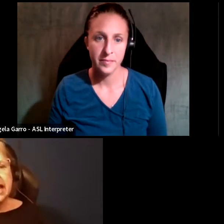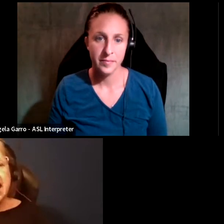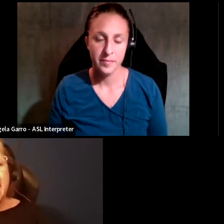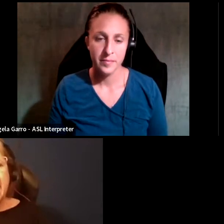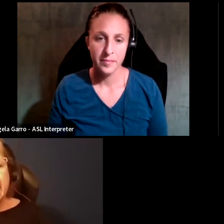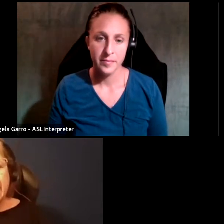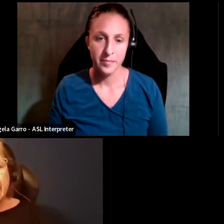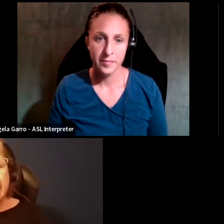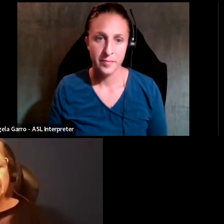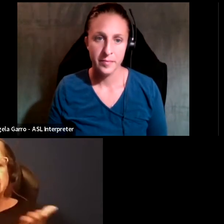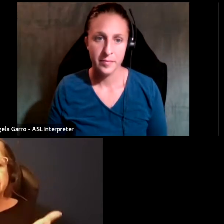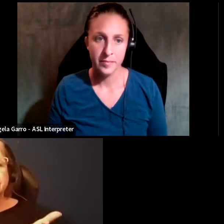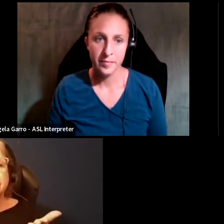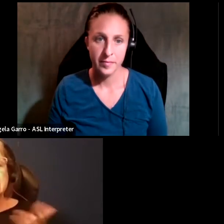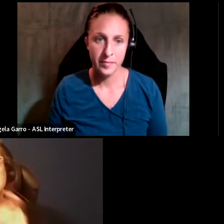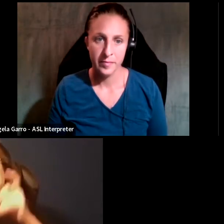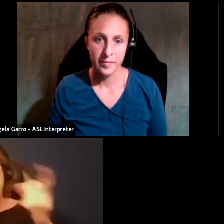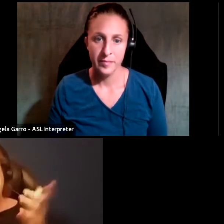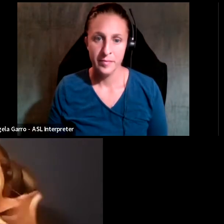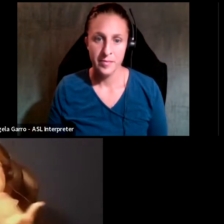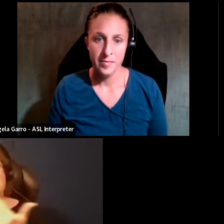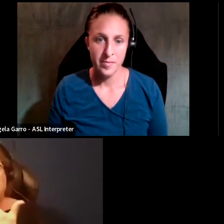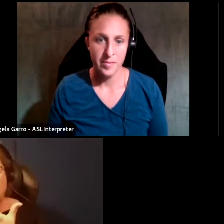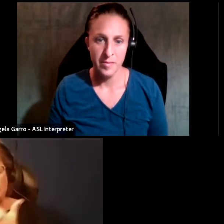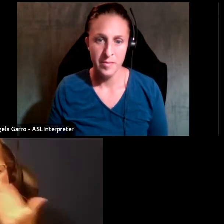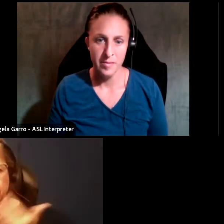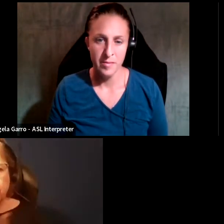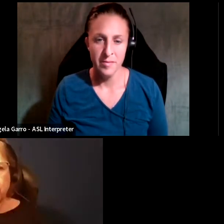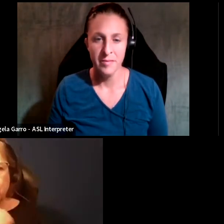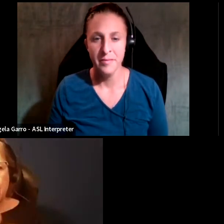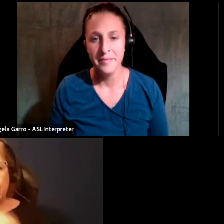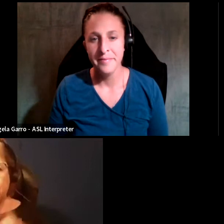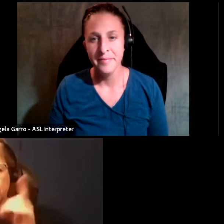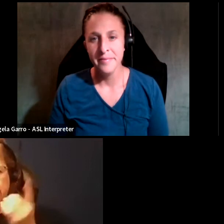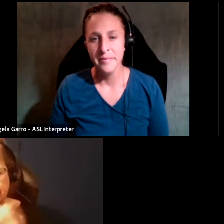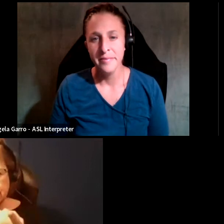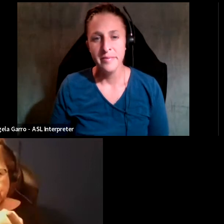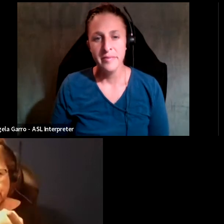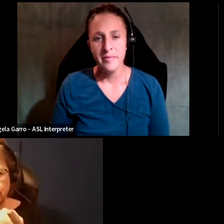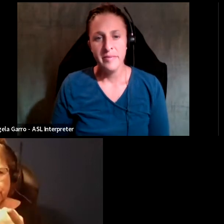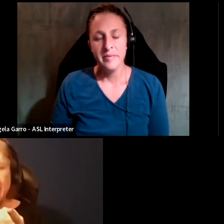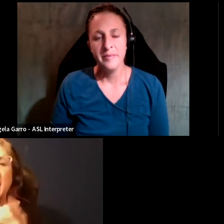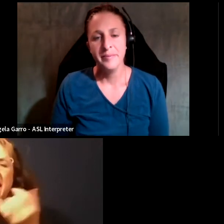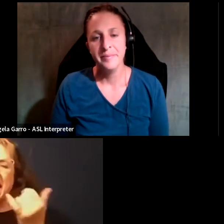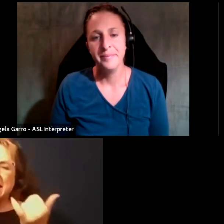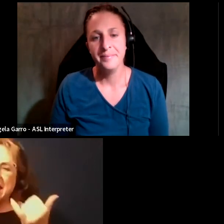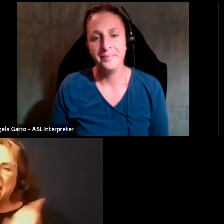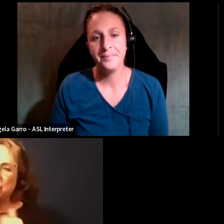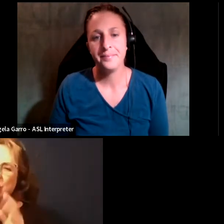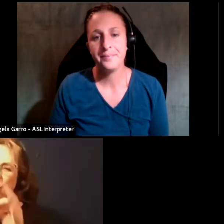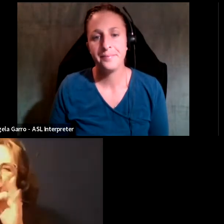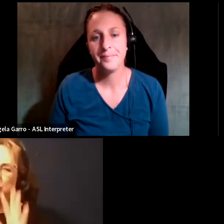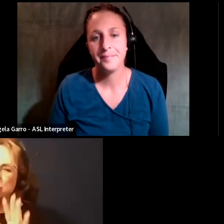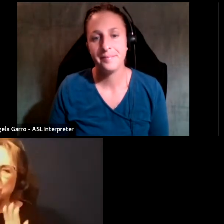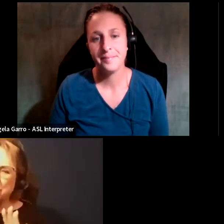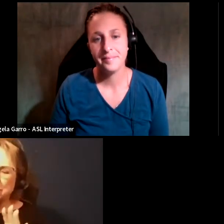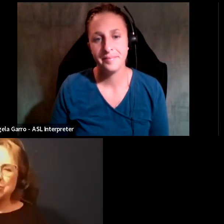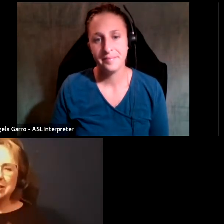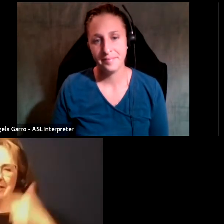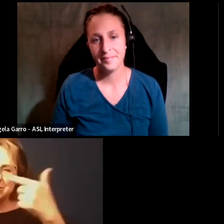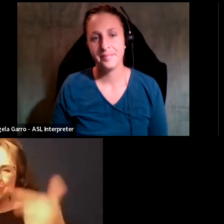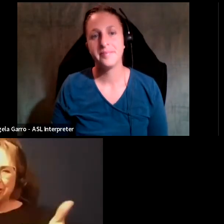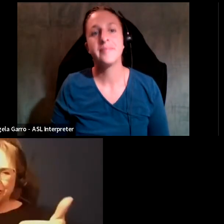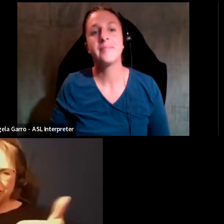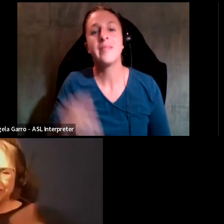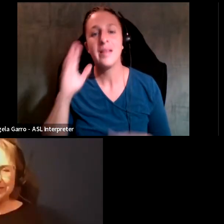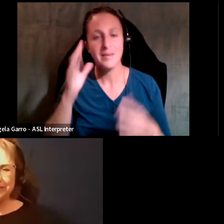because it's a massive program across our district, and it's a program that we are putting a tremendous amount of updated resources